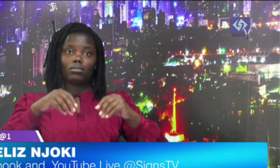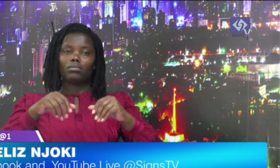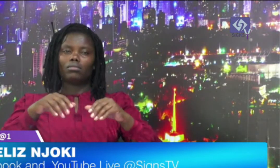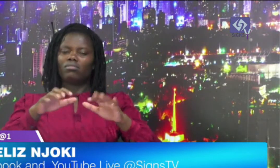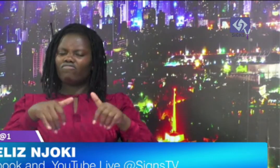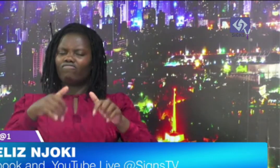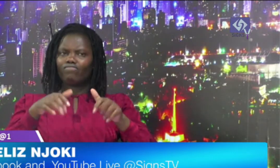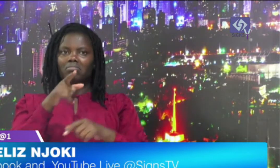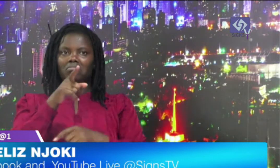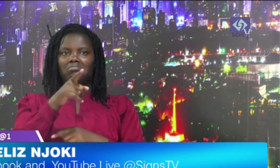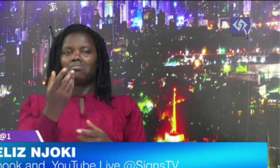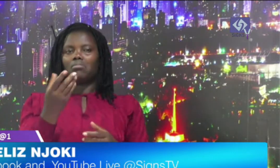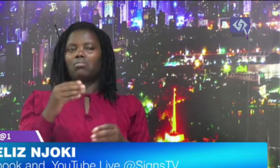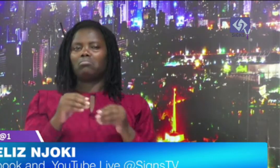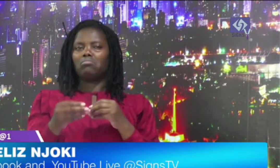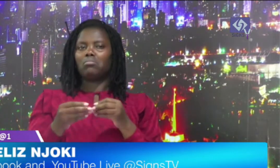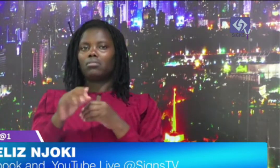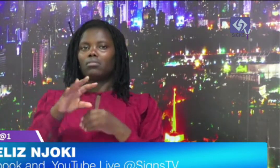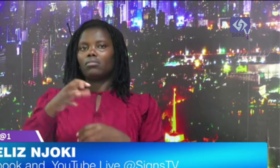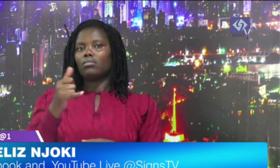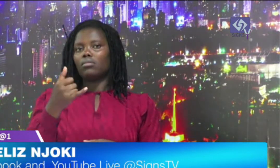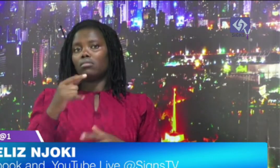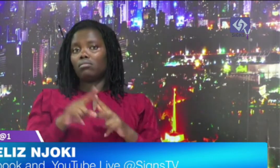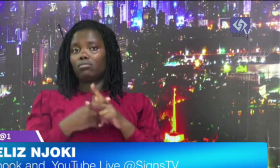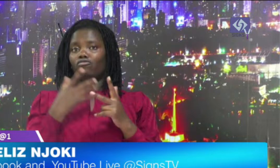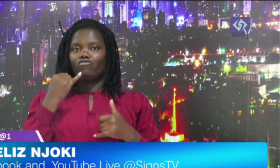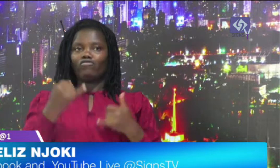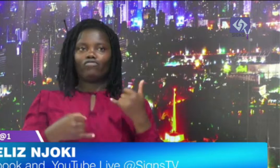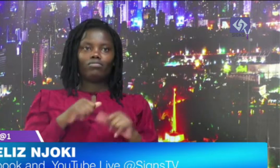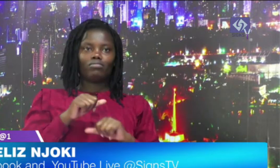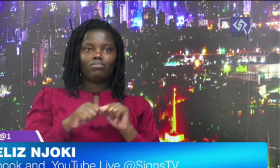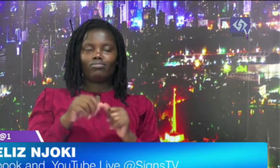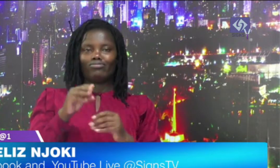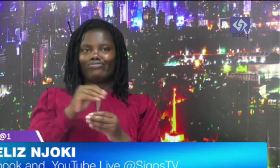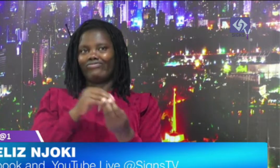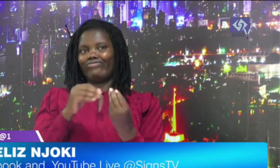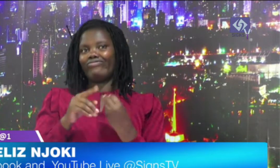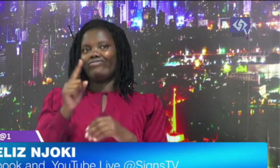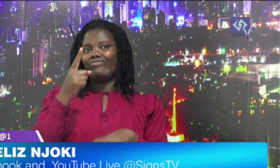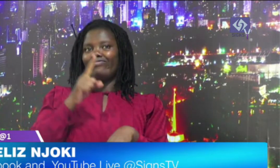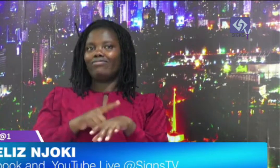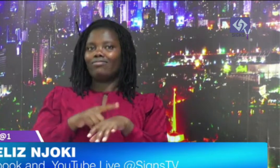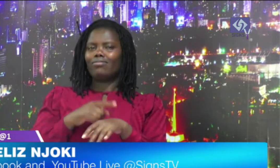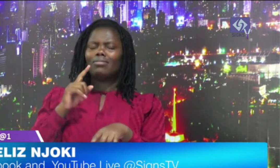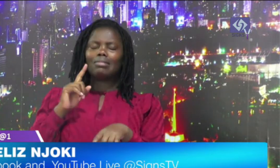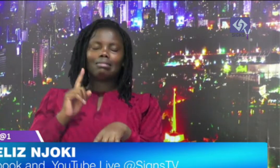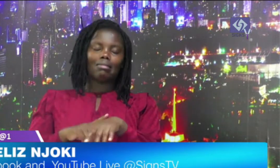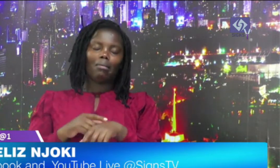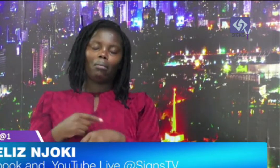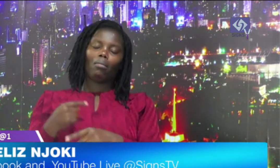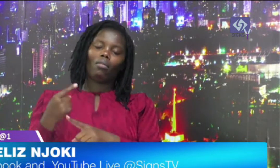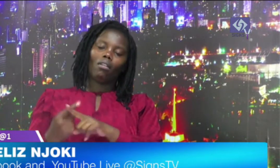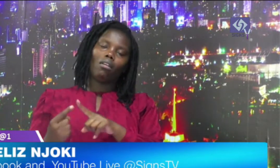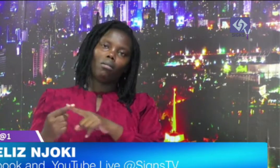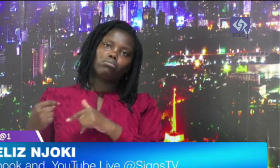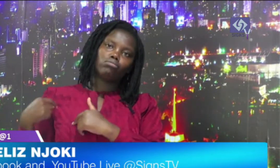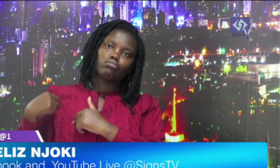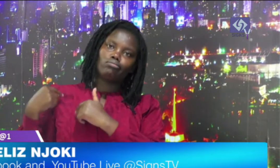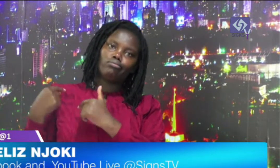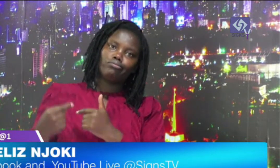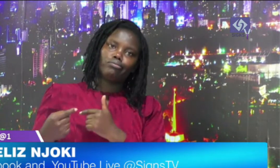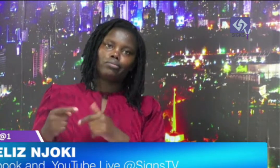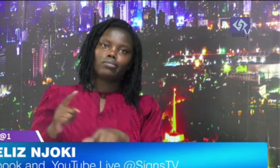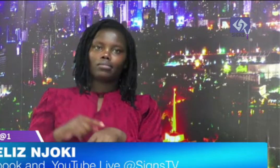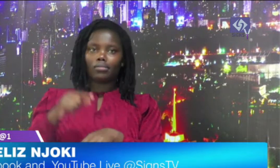to our next news item. Cotton farmers in Busia County have started enjoying a bumper harvest for the first